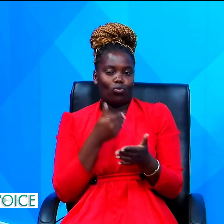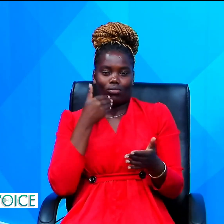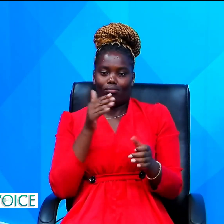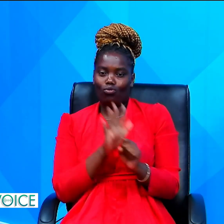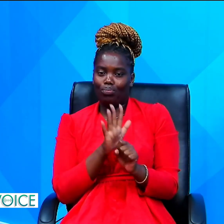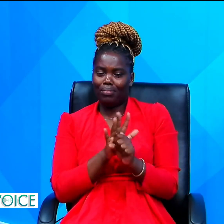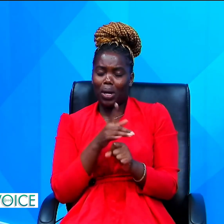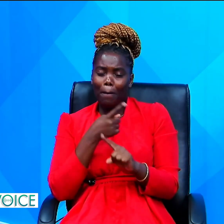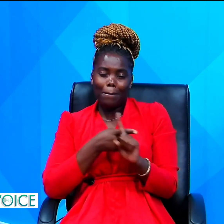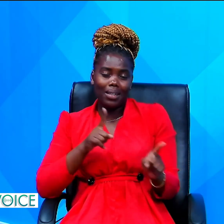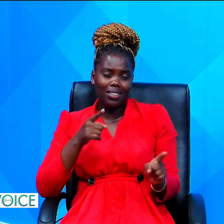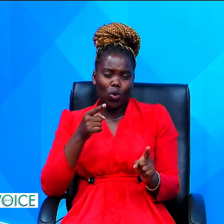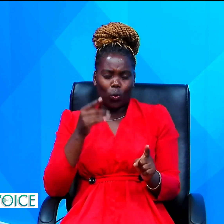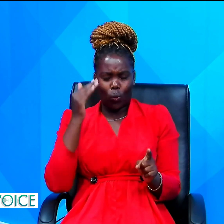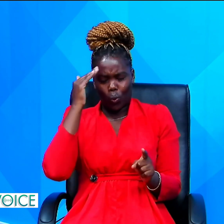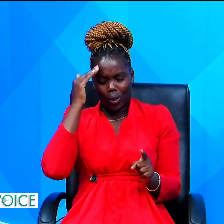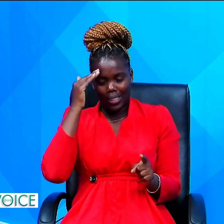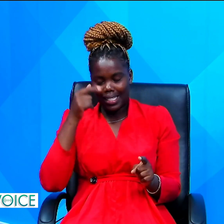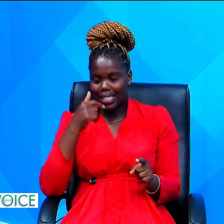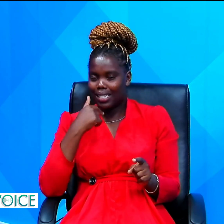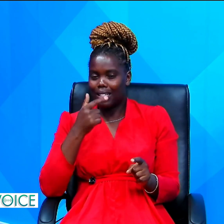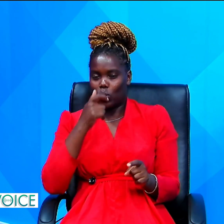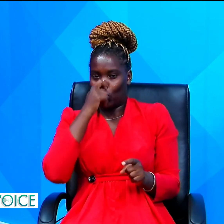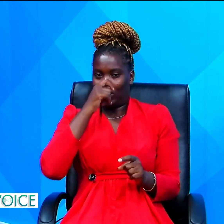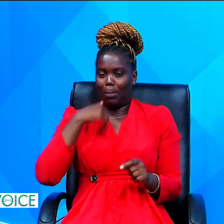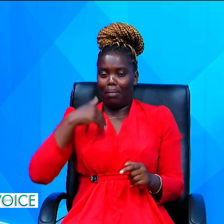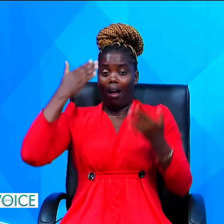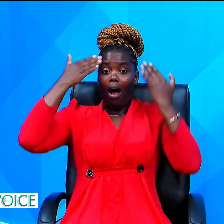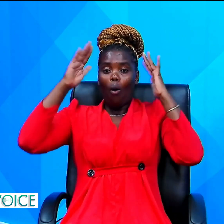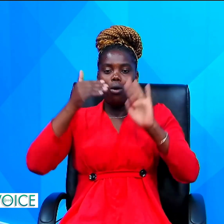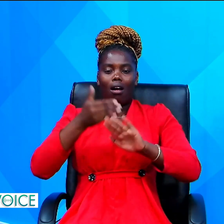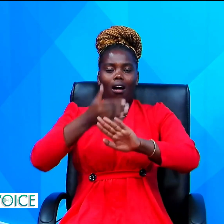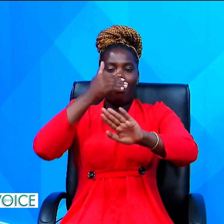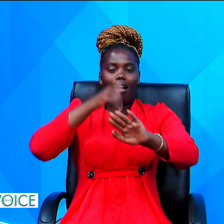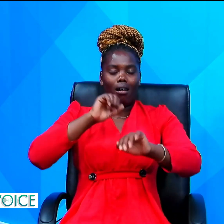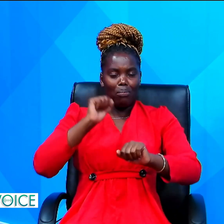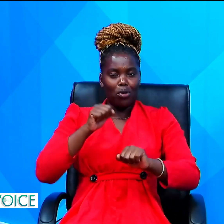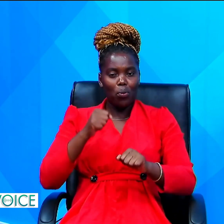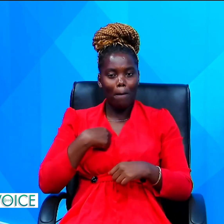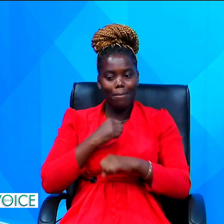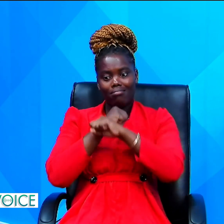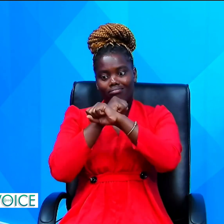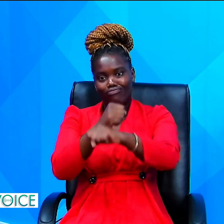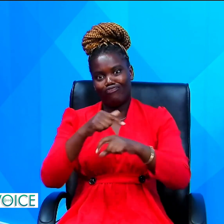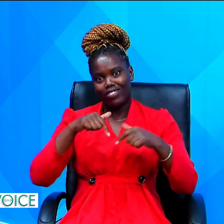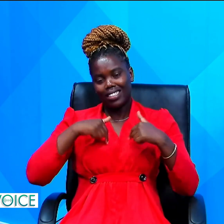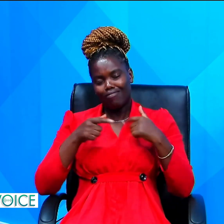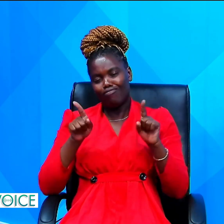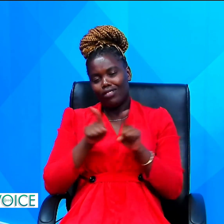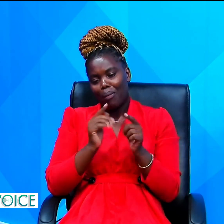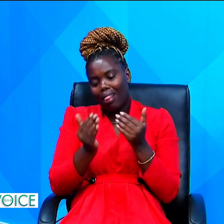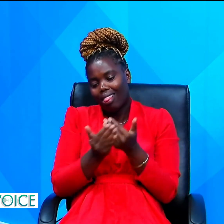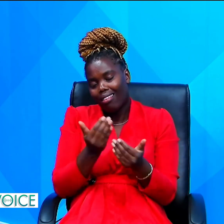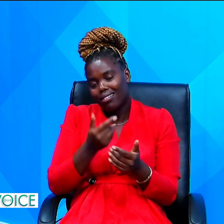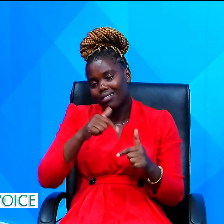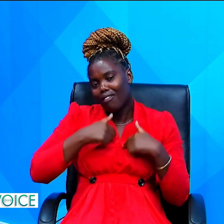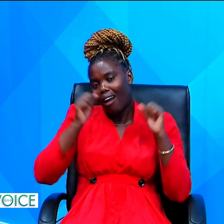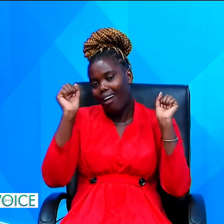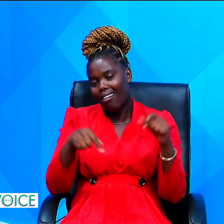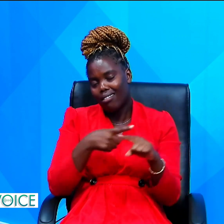So the lady was very thankful, and she wished she knew it prior so that she could protect and also care for